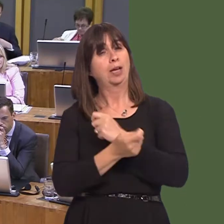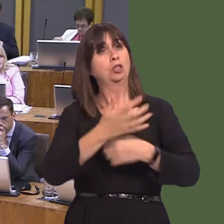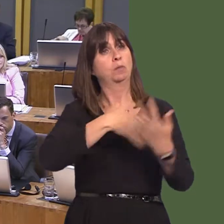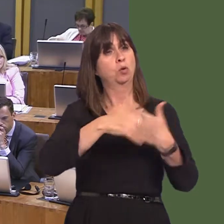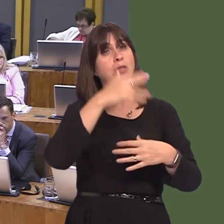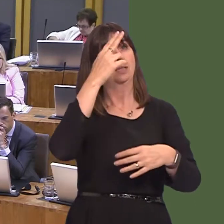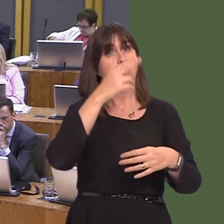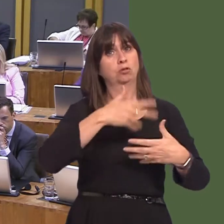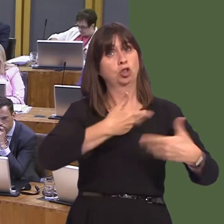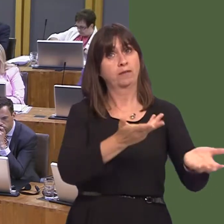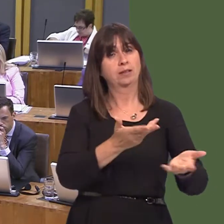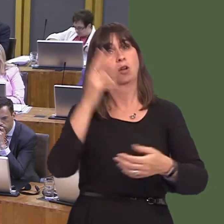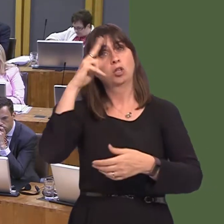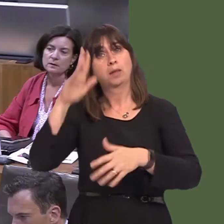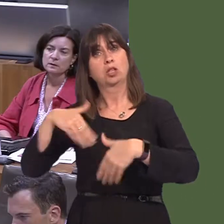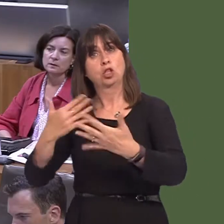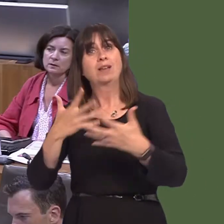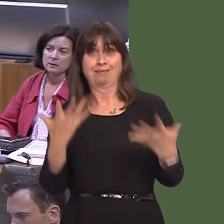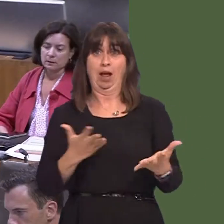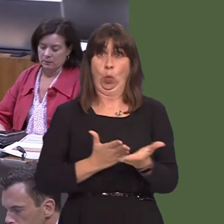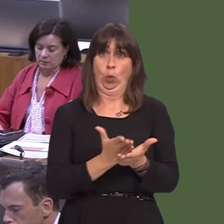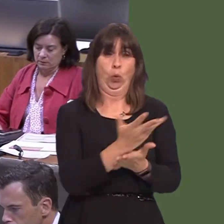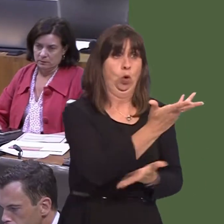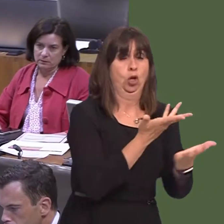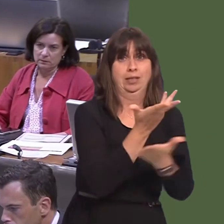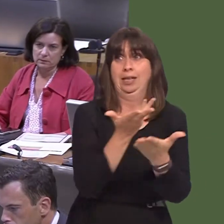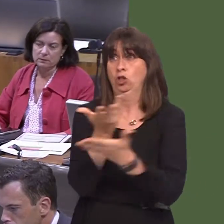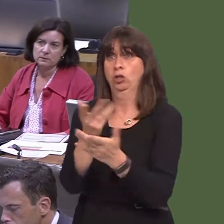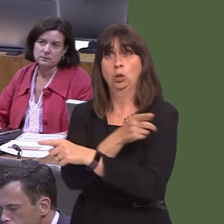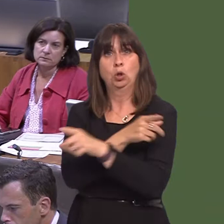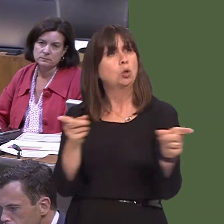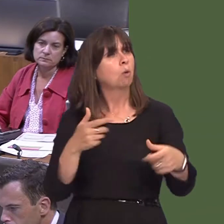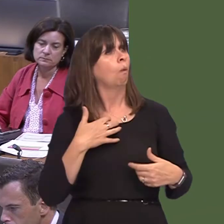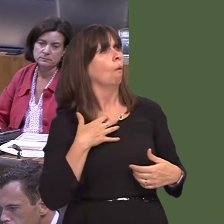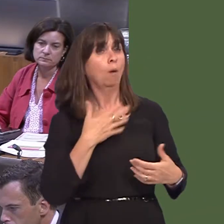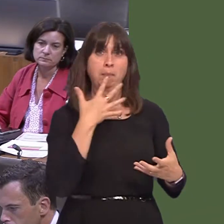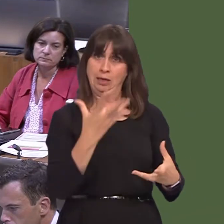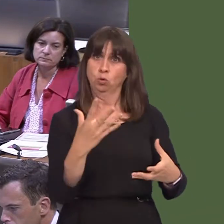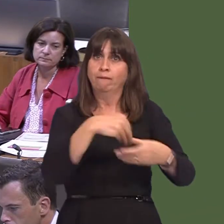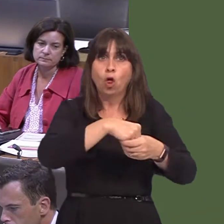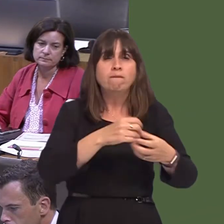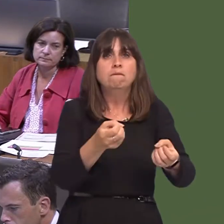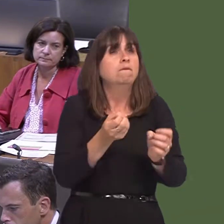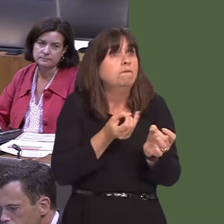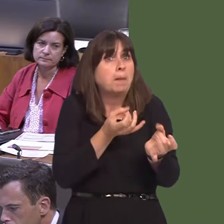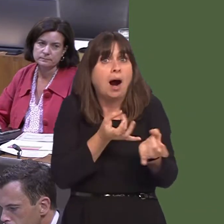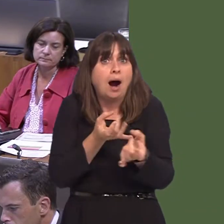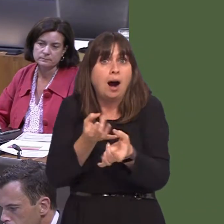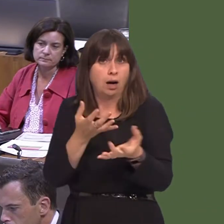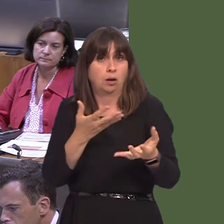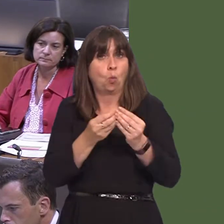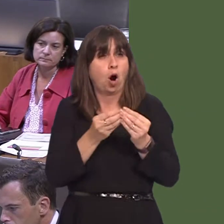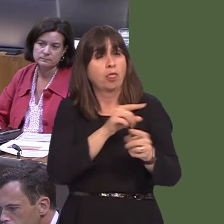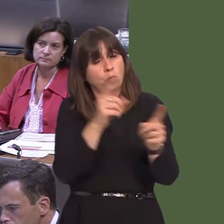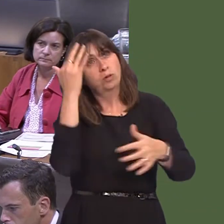hospital services in West Wales. May I encourage everyone with an interest to engage in the consultation and to have their say in helping